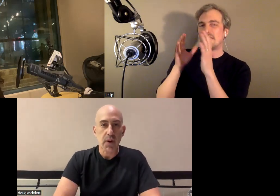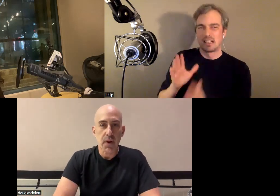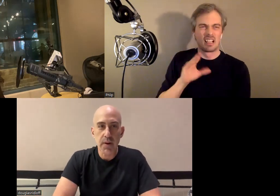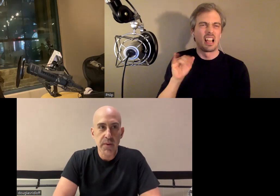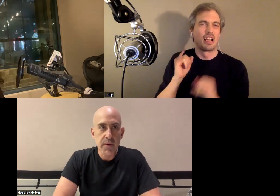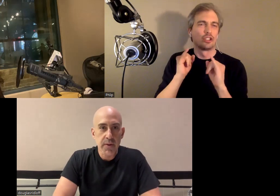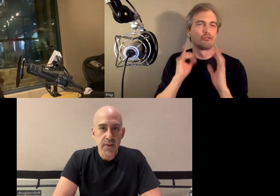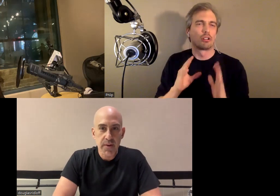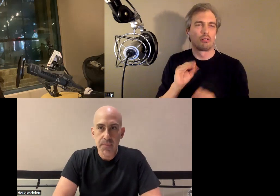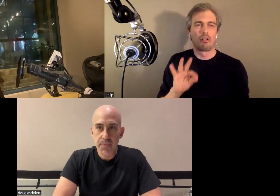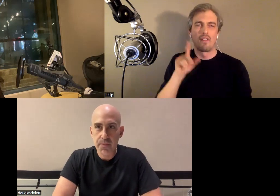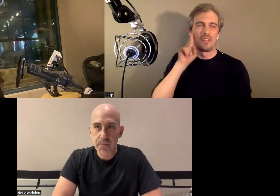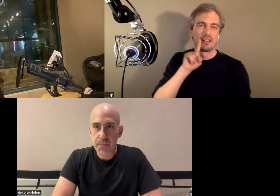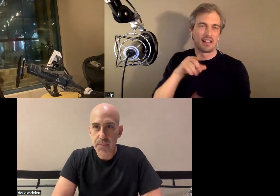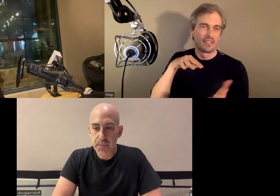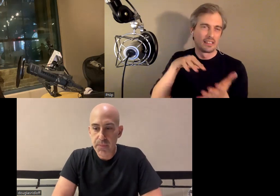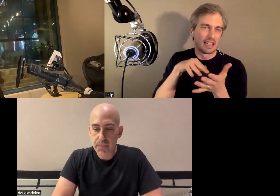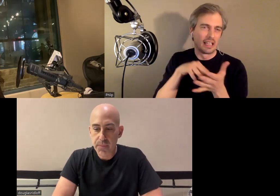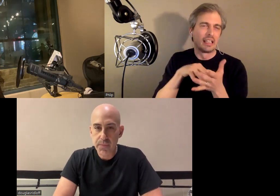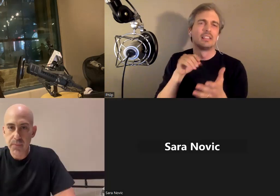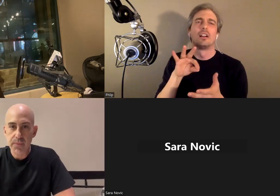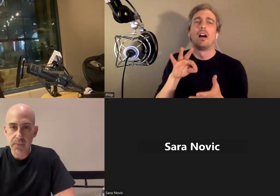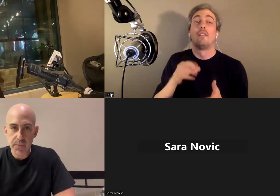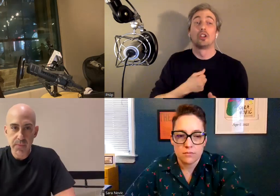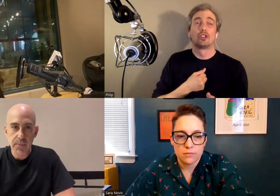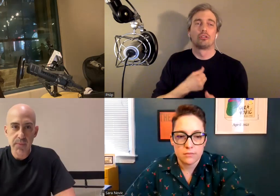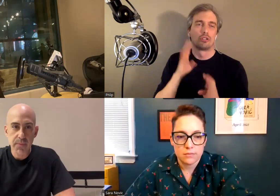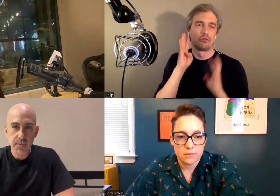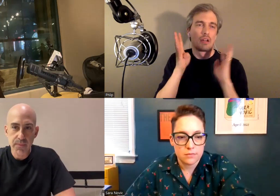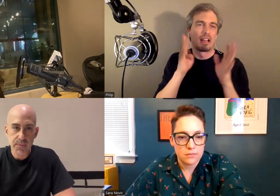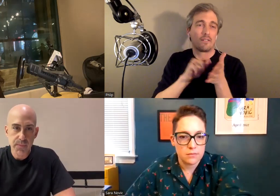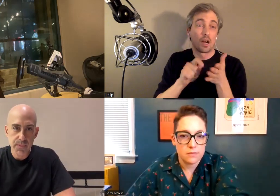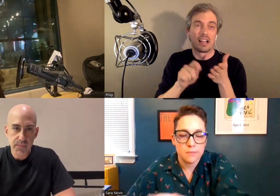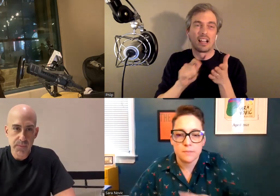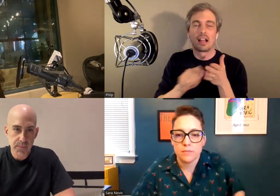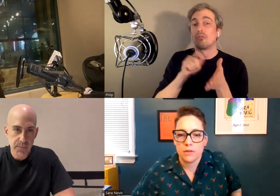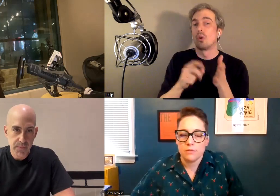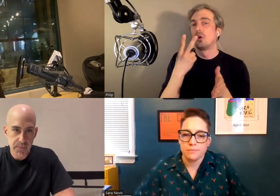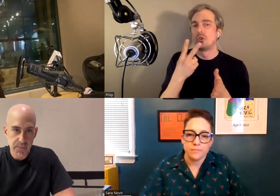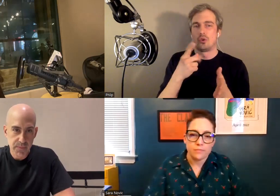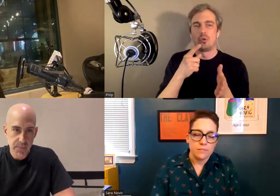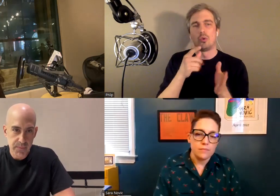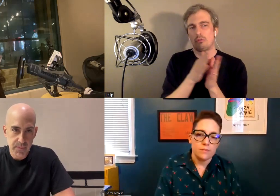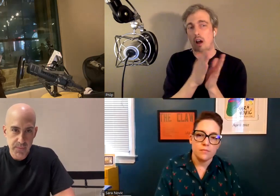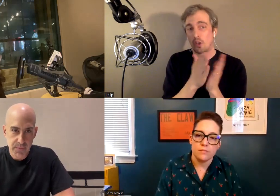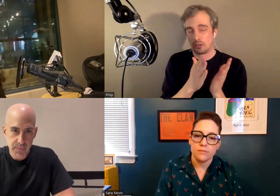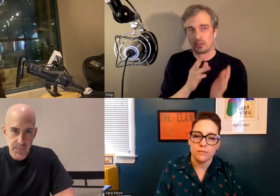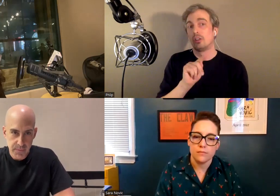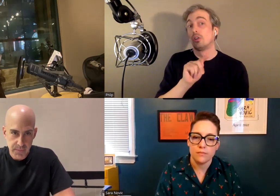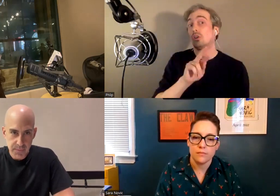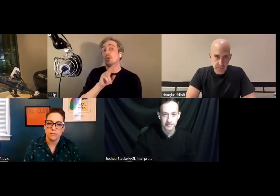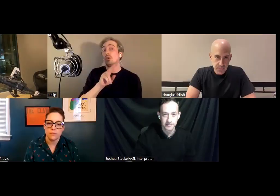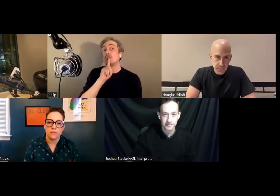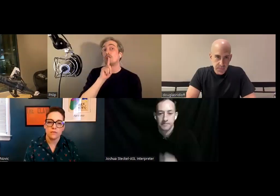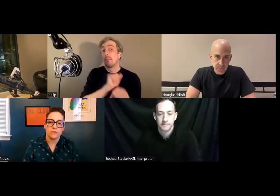of deaf studies and creative writing, and the author of two novels, True Biz and Girl at War. Joshua Steckel